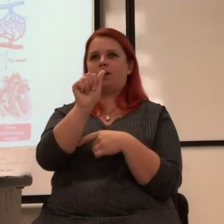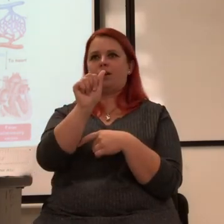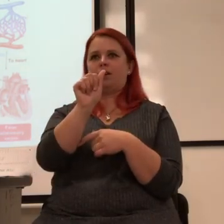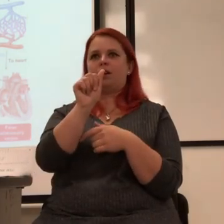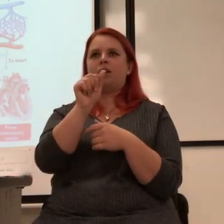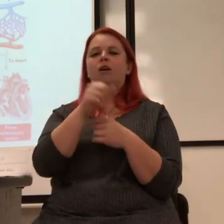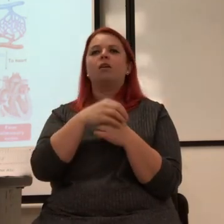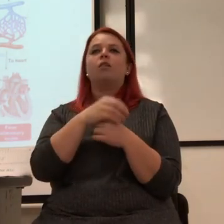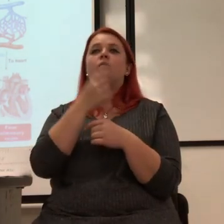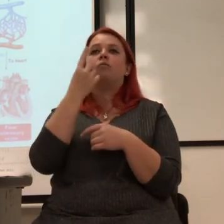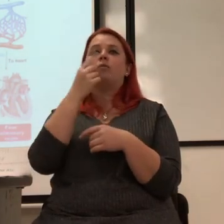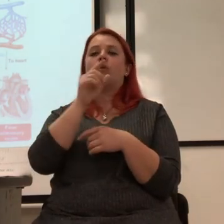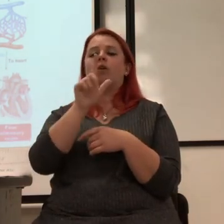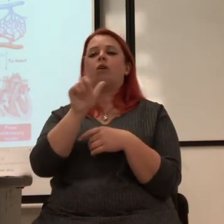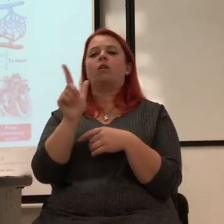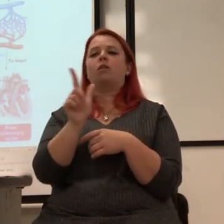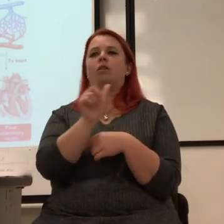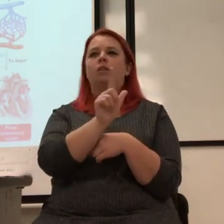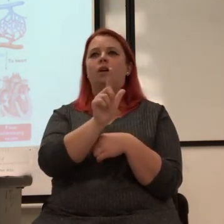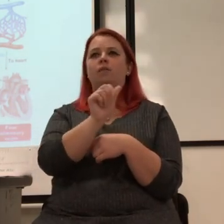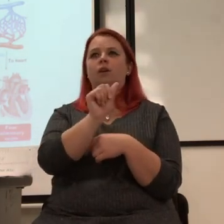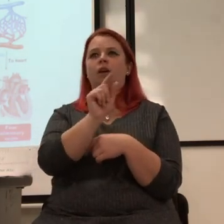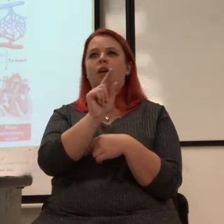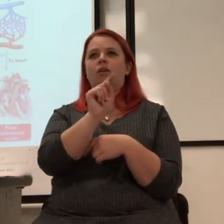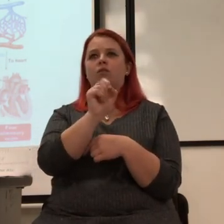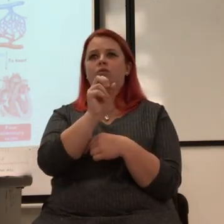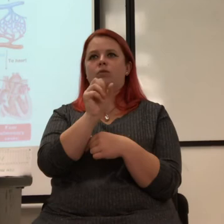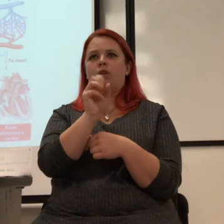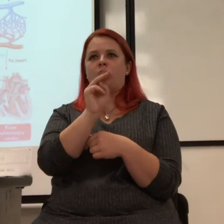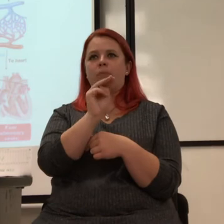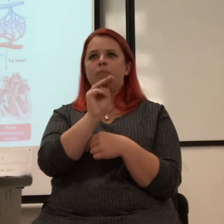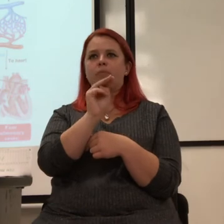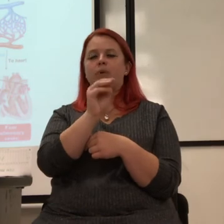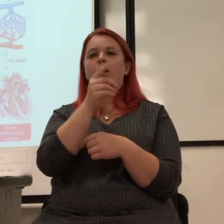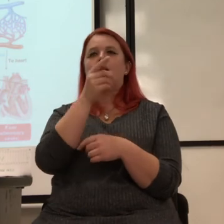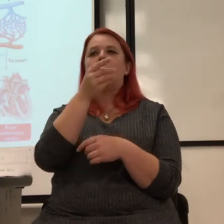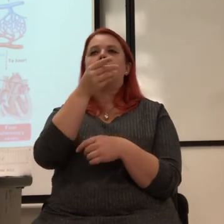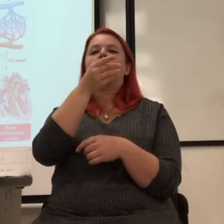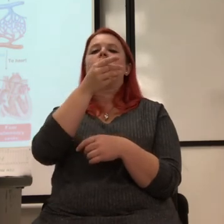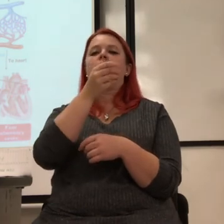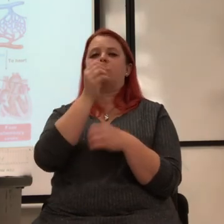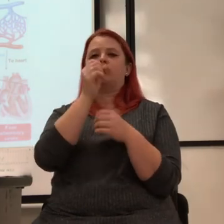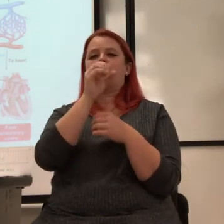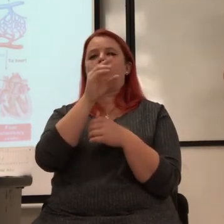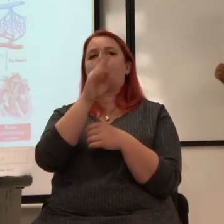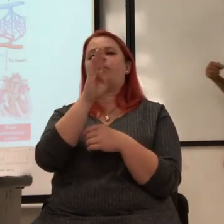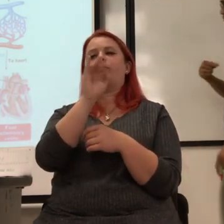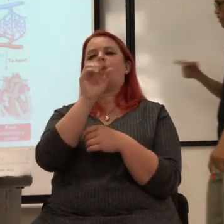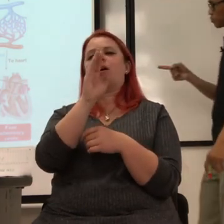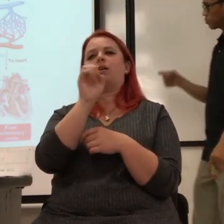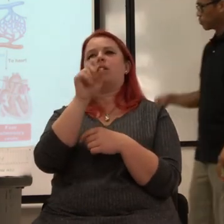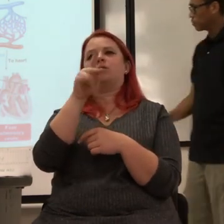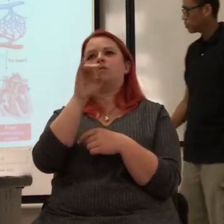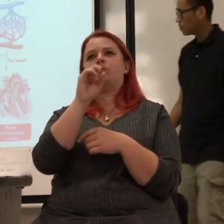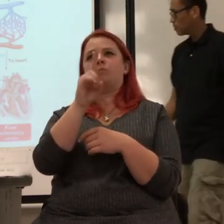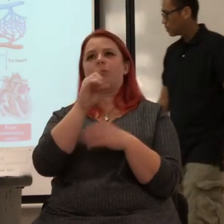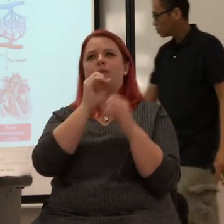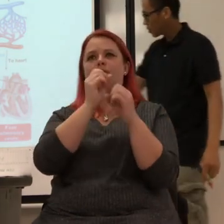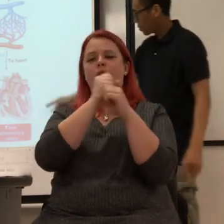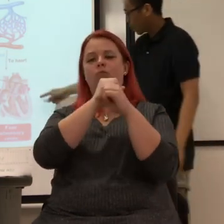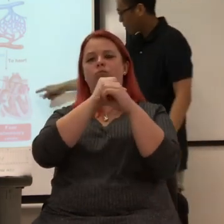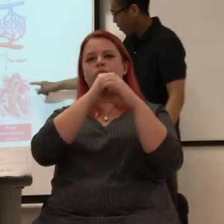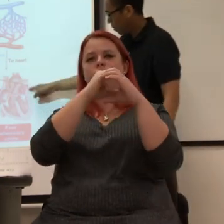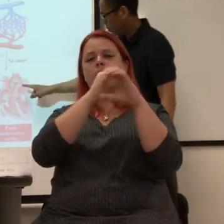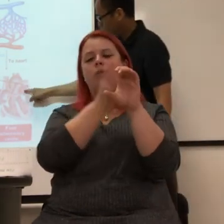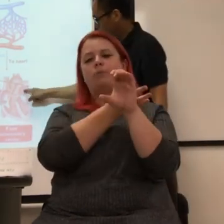for left atrium. Blood will flow through the open bicuspid valve to the left ventricle.